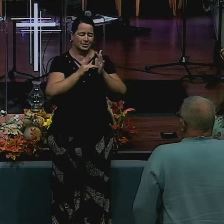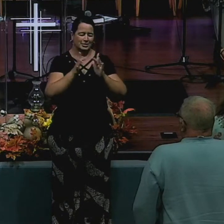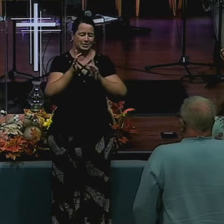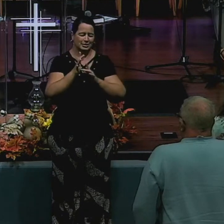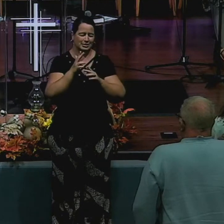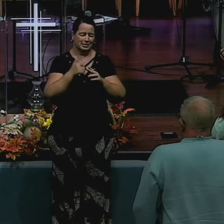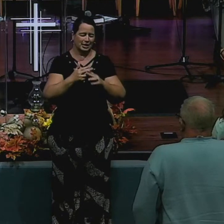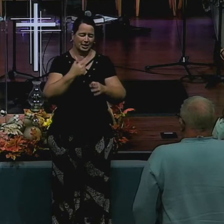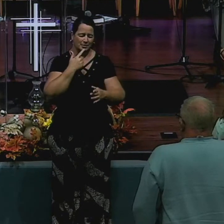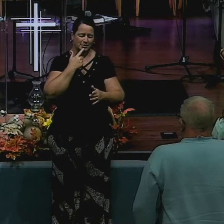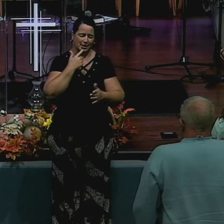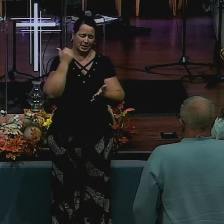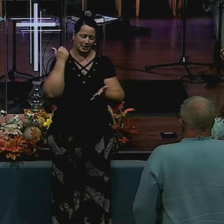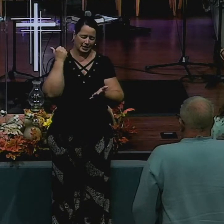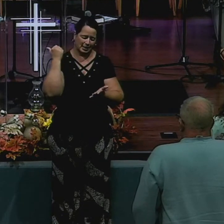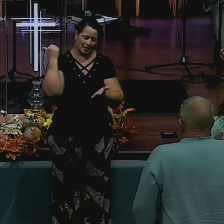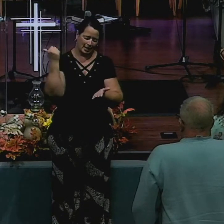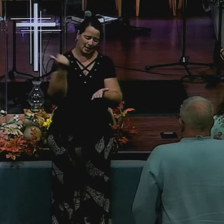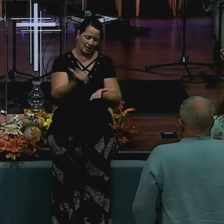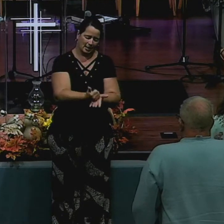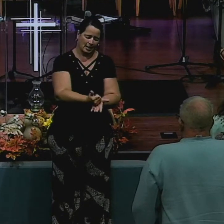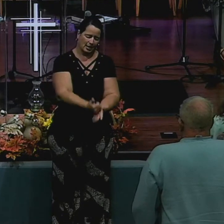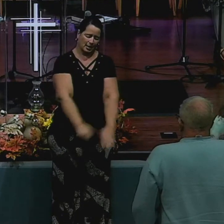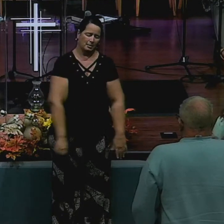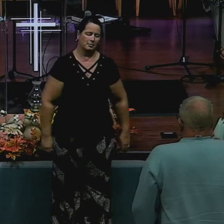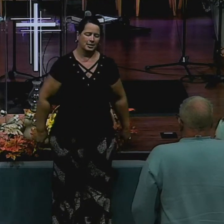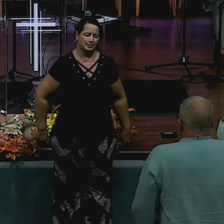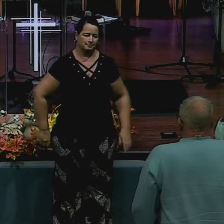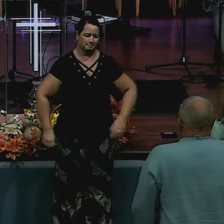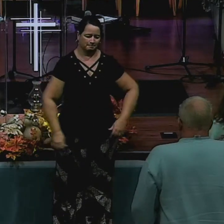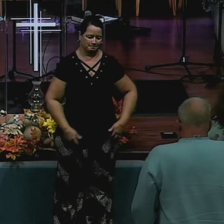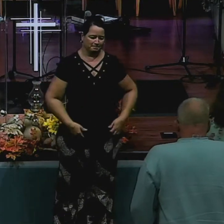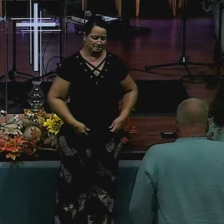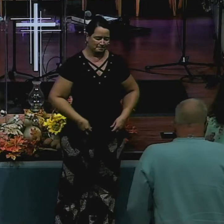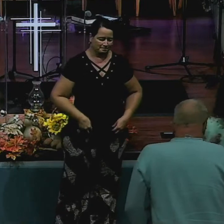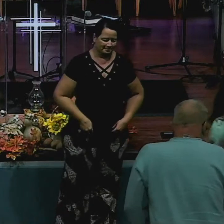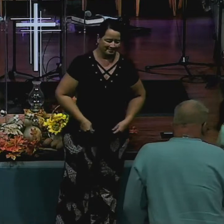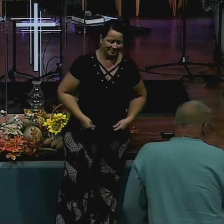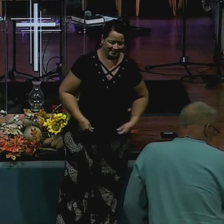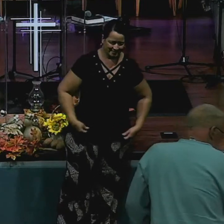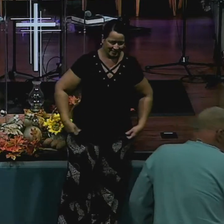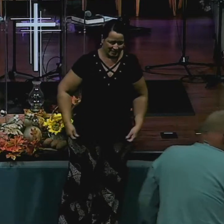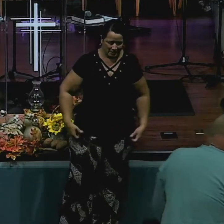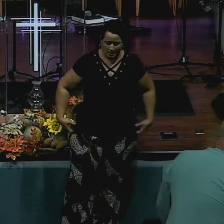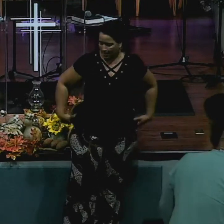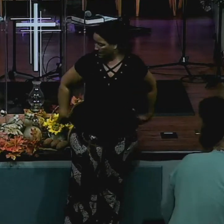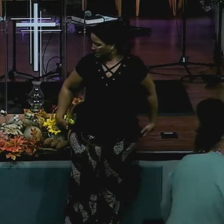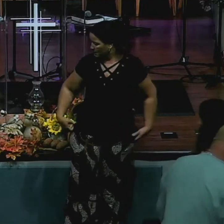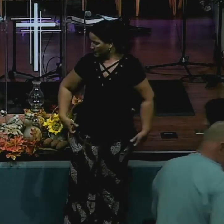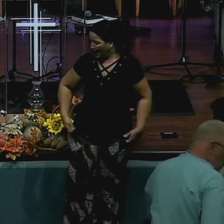Jesus' name we pray. And all God's people said, amen. Amen. God bless you.